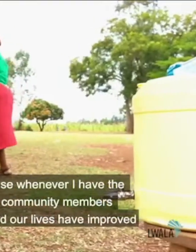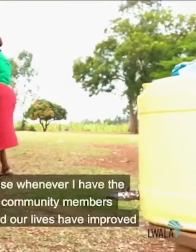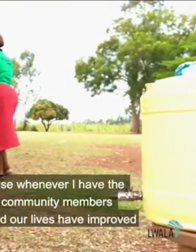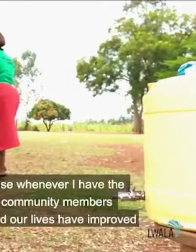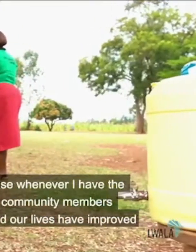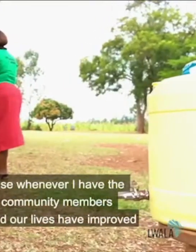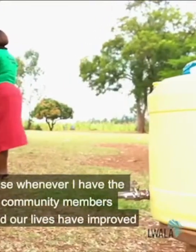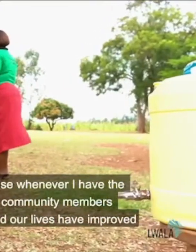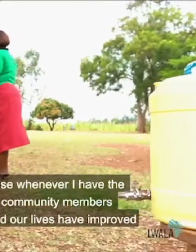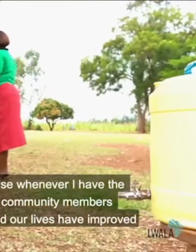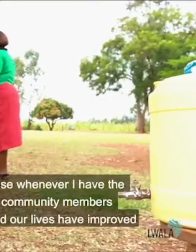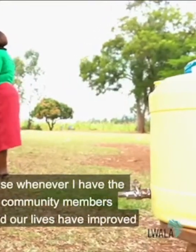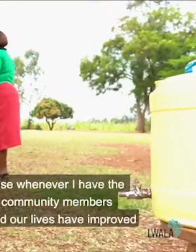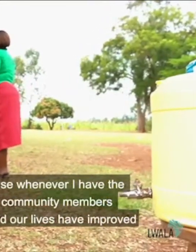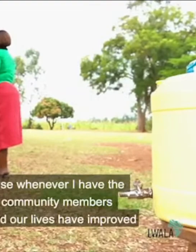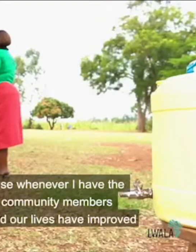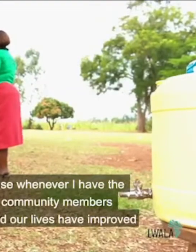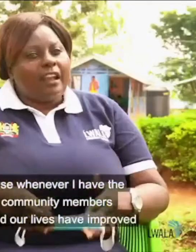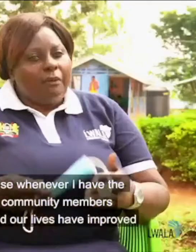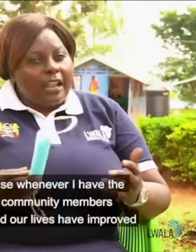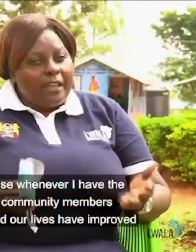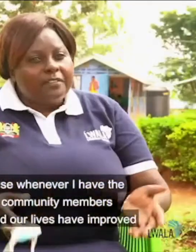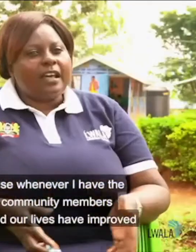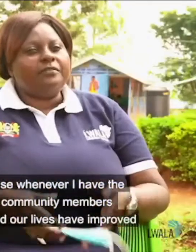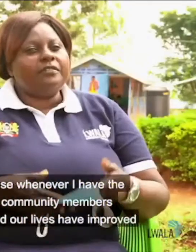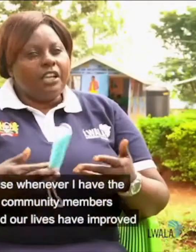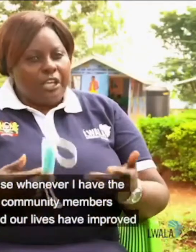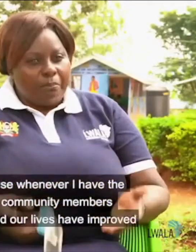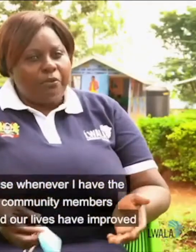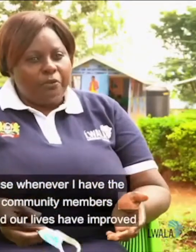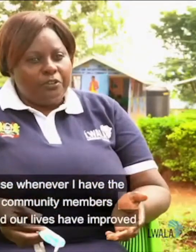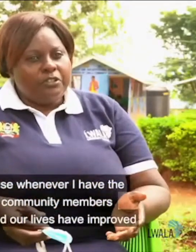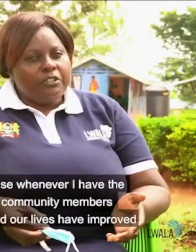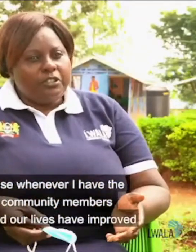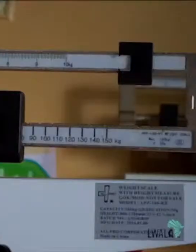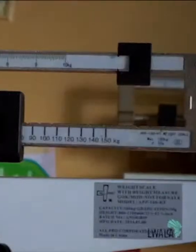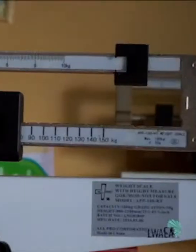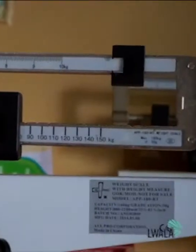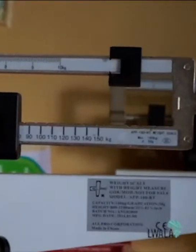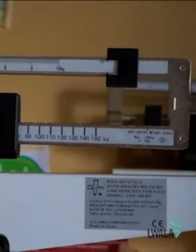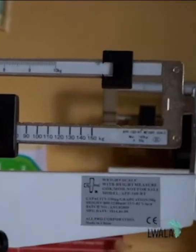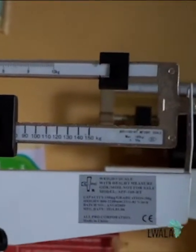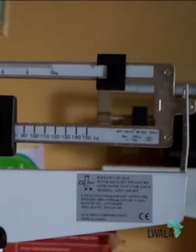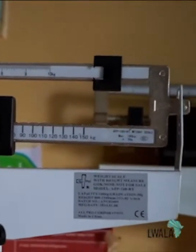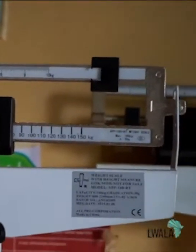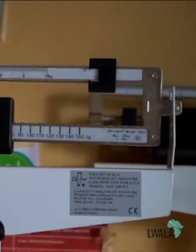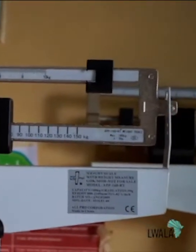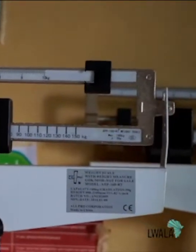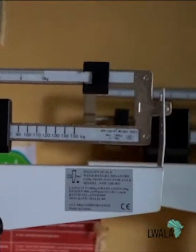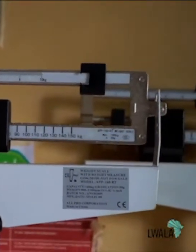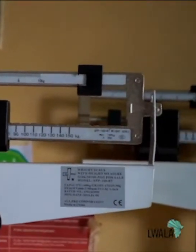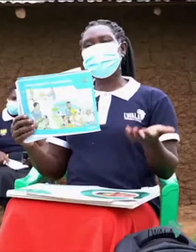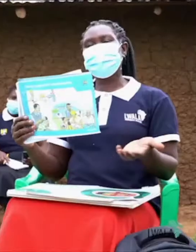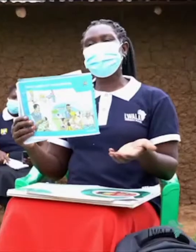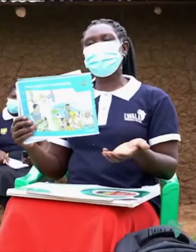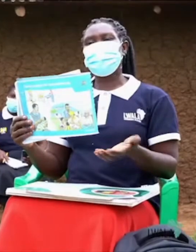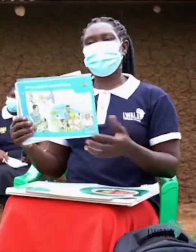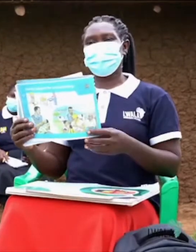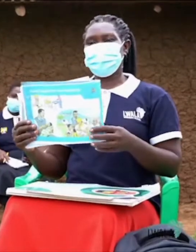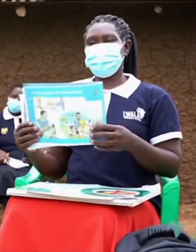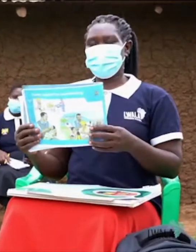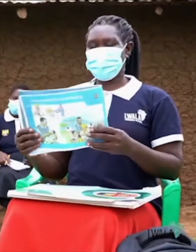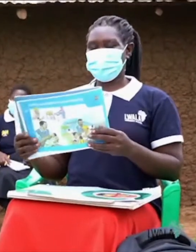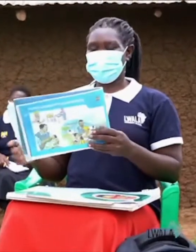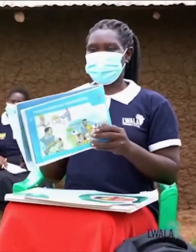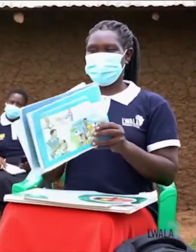community members. This one has helped a great deal and our lives have improved. Each month, community health workers conduct